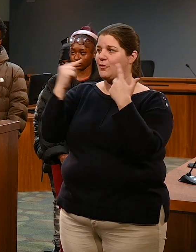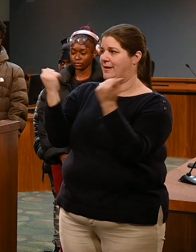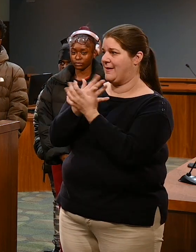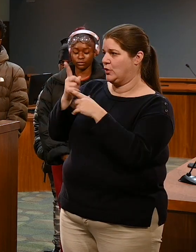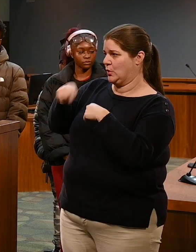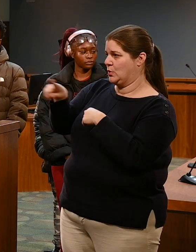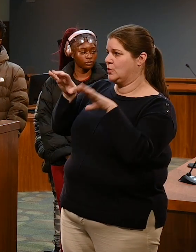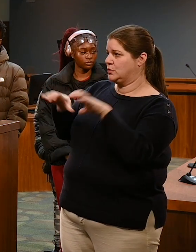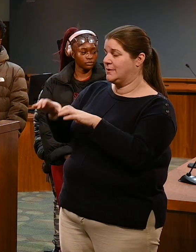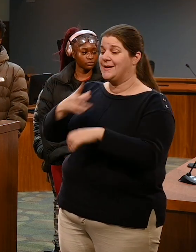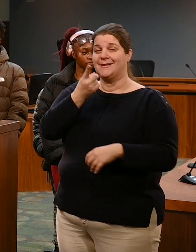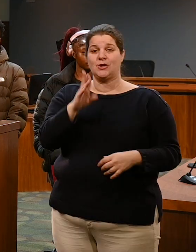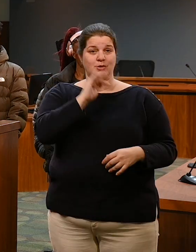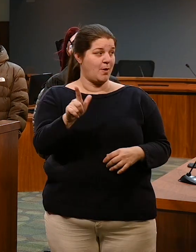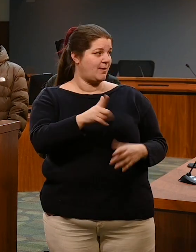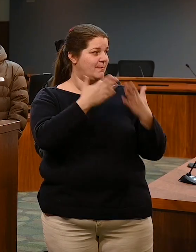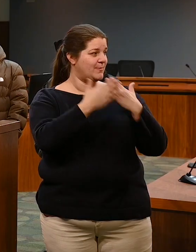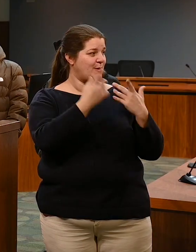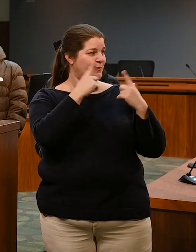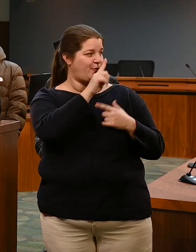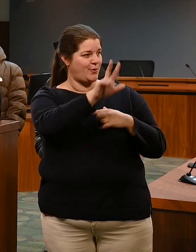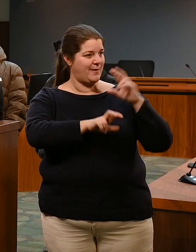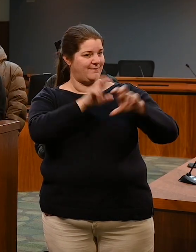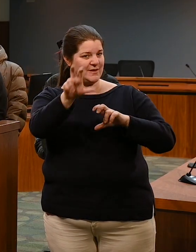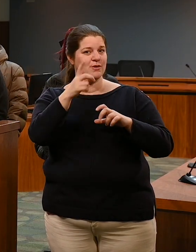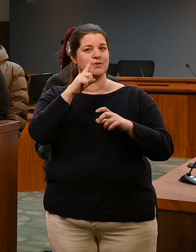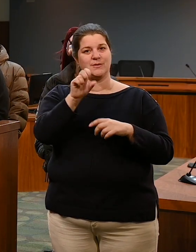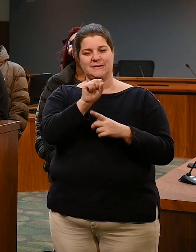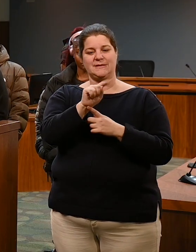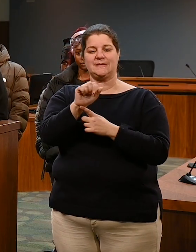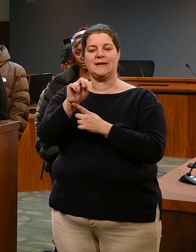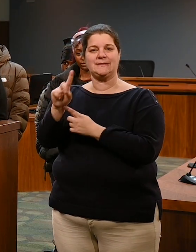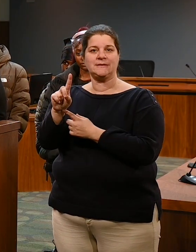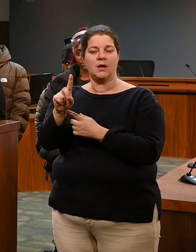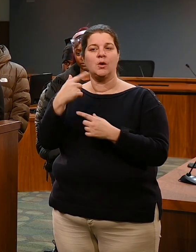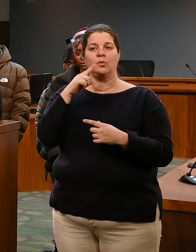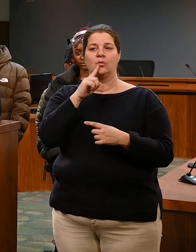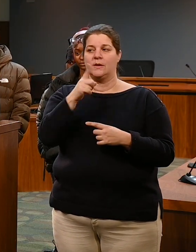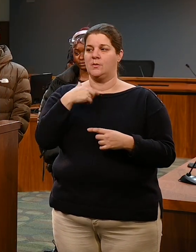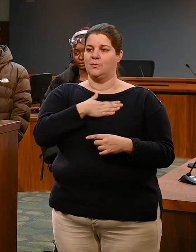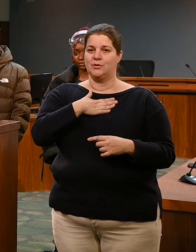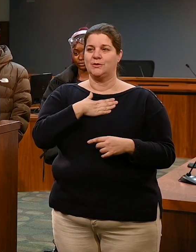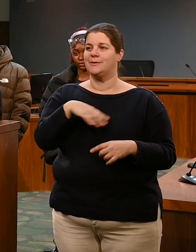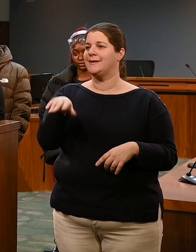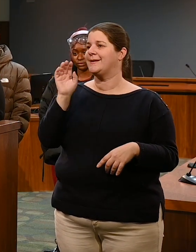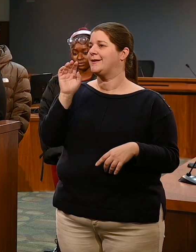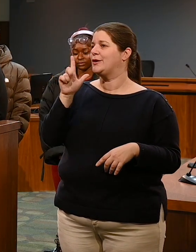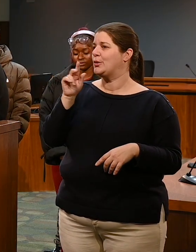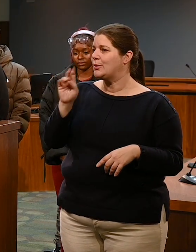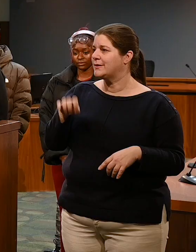you very much for the investment that you have made in stepping towards a new destiny. We really appreciate you. Luke, Erica